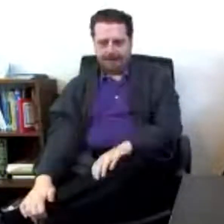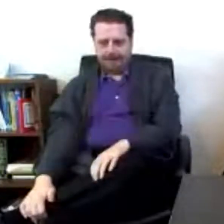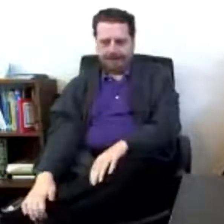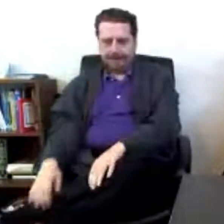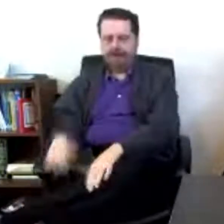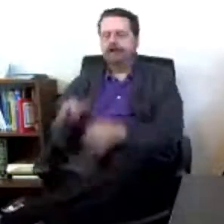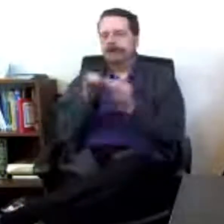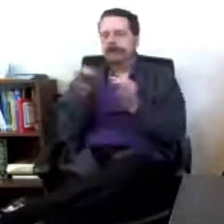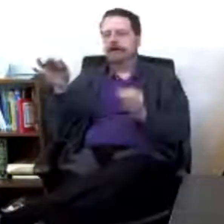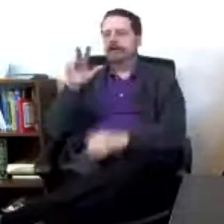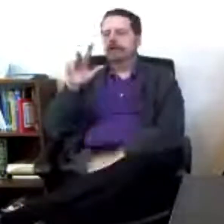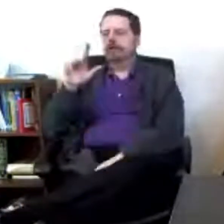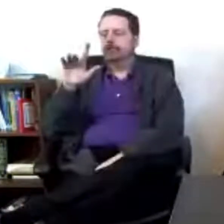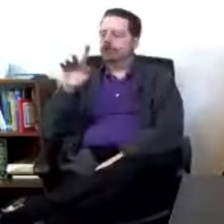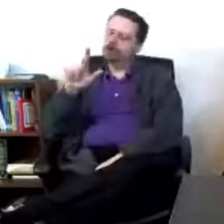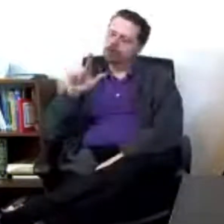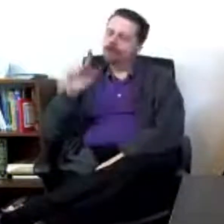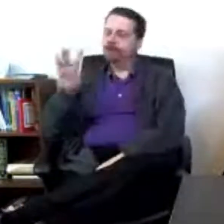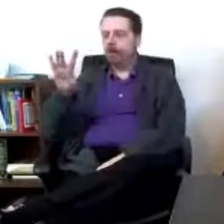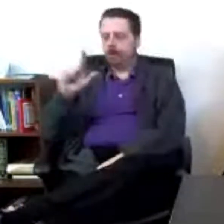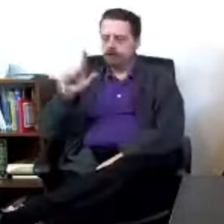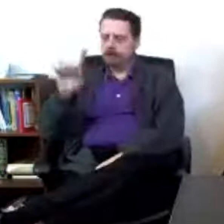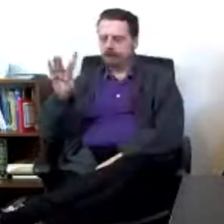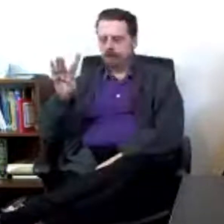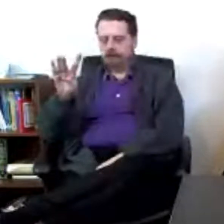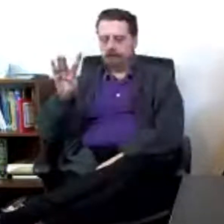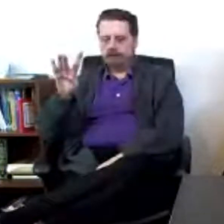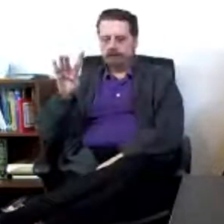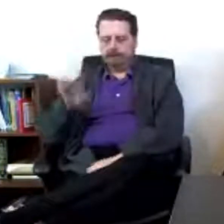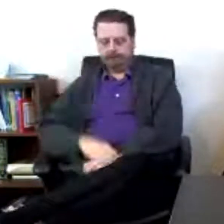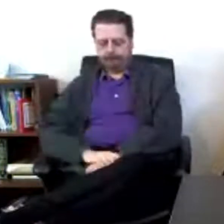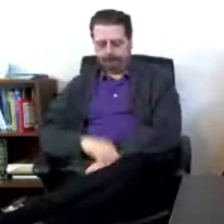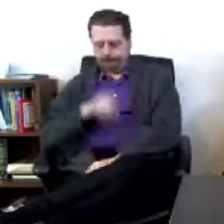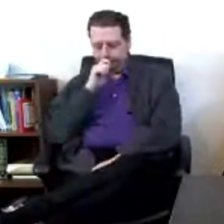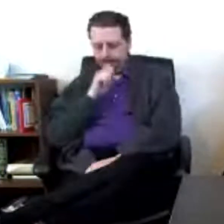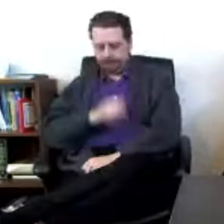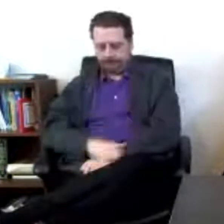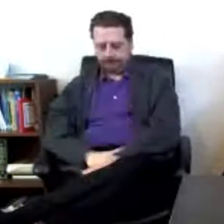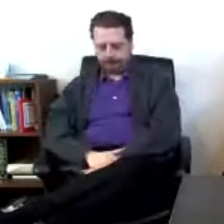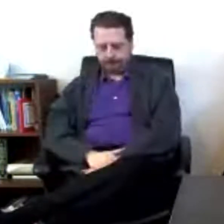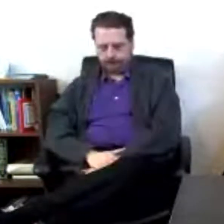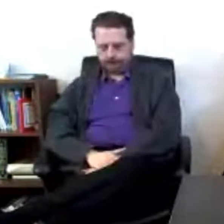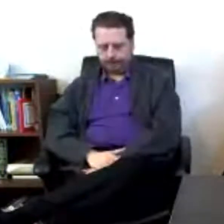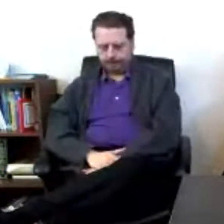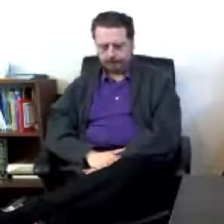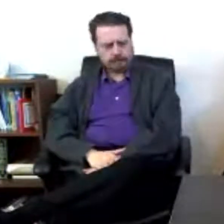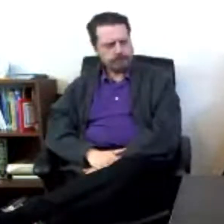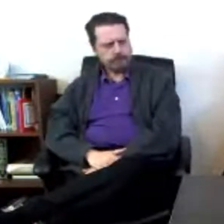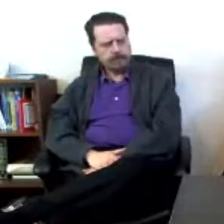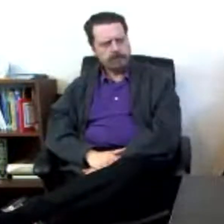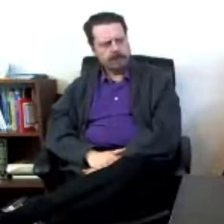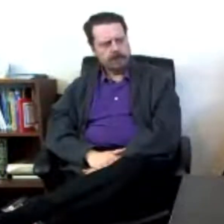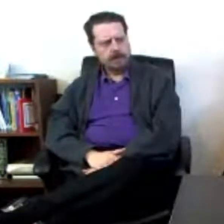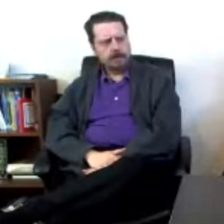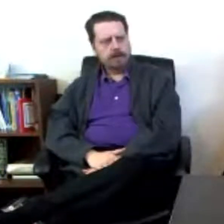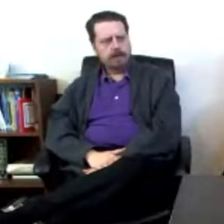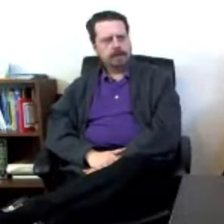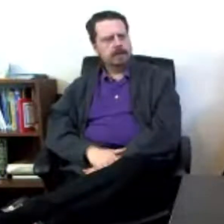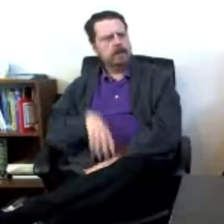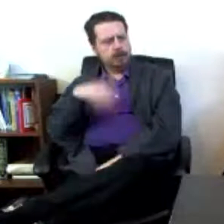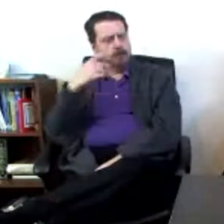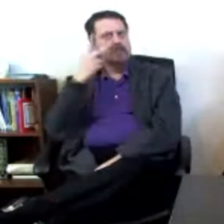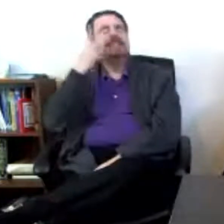Ayah number 24. Have you not seen how Allah has given an